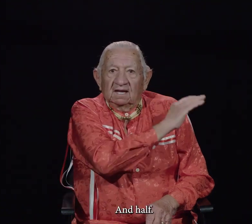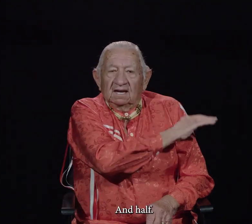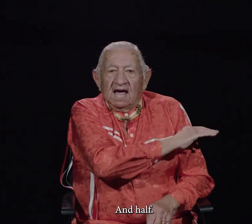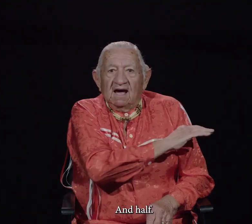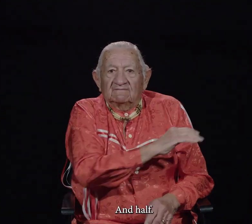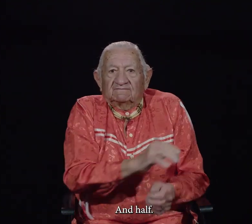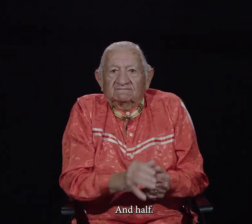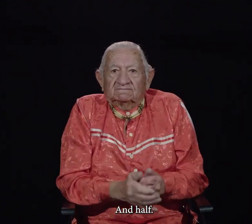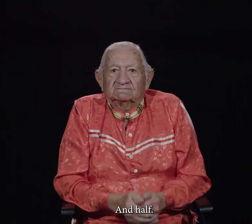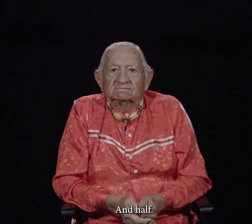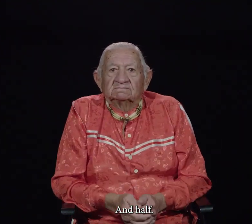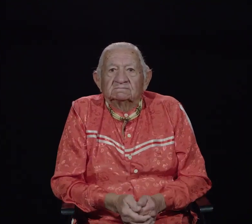and half.